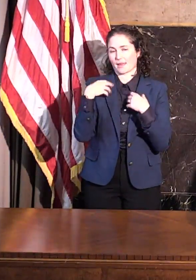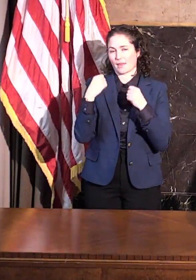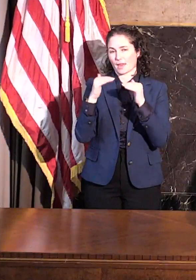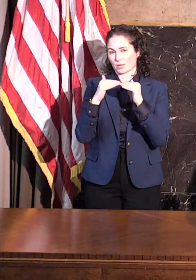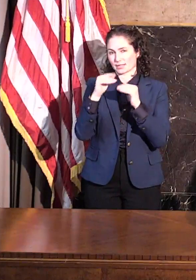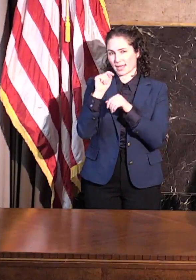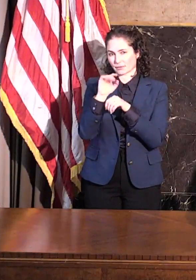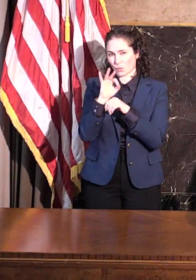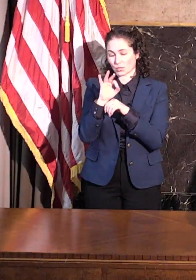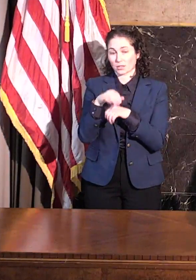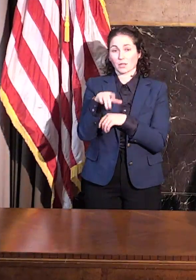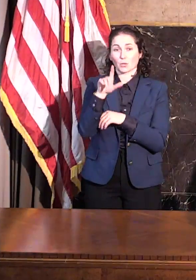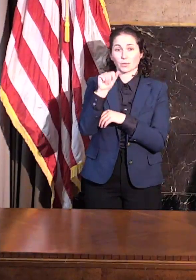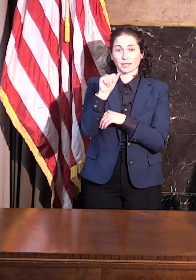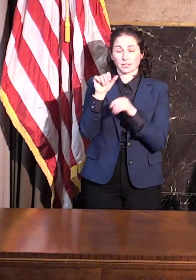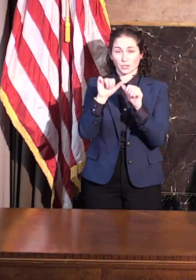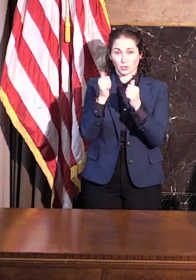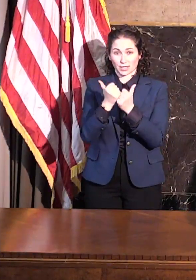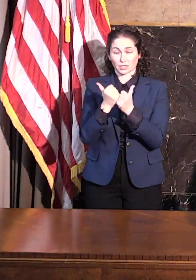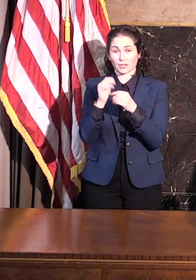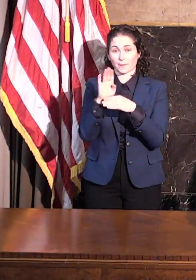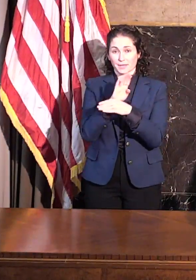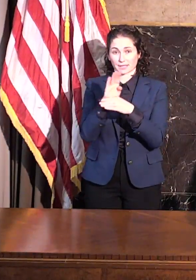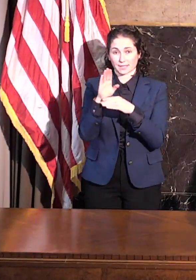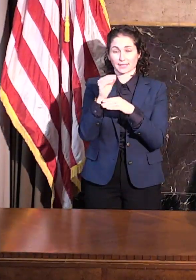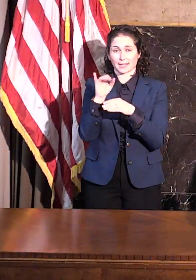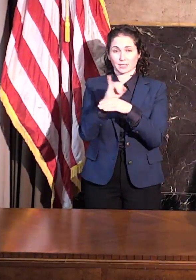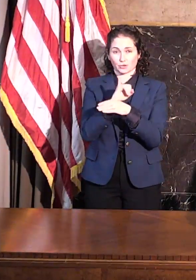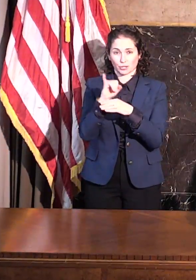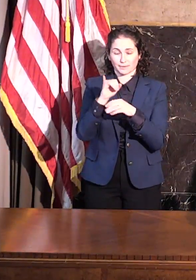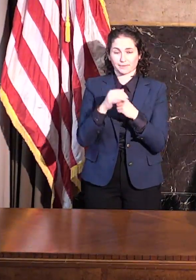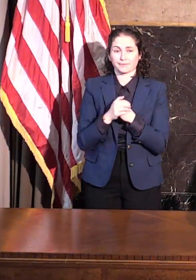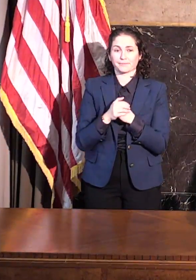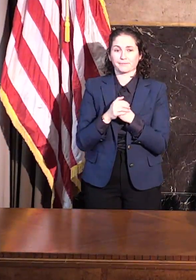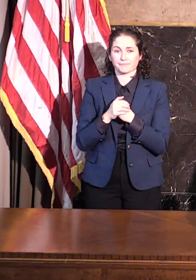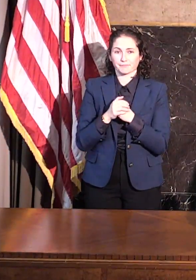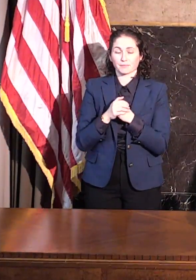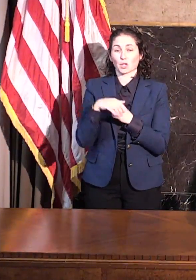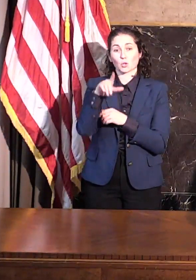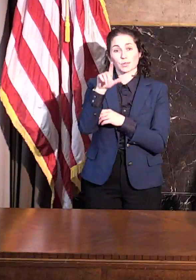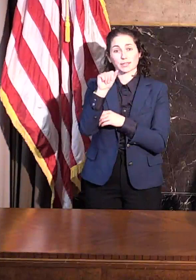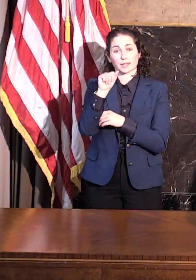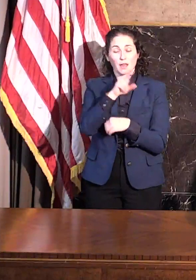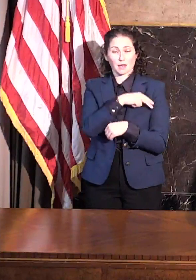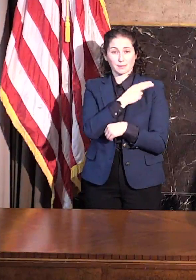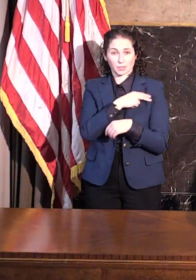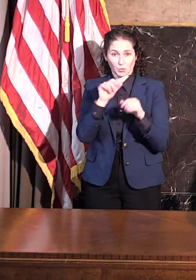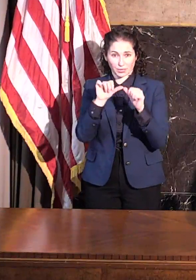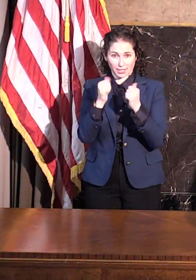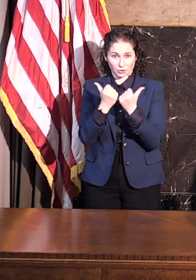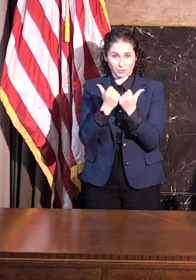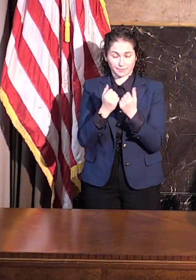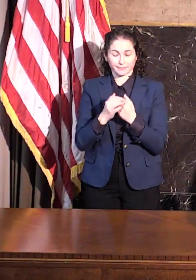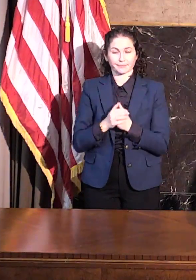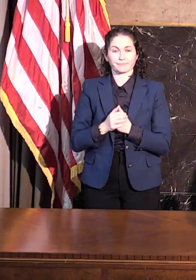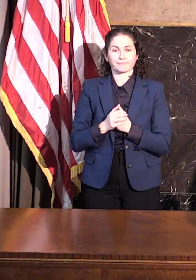of Louisiana, the AFL-CIO of Louisiana, the COVID-19 Health Equity Task